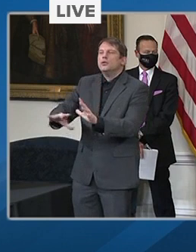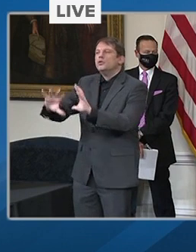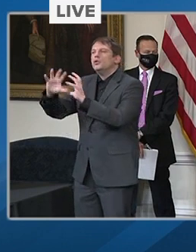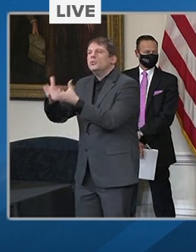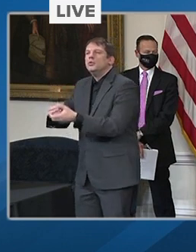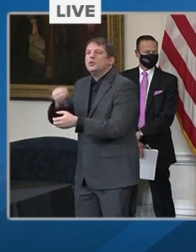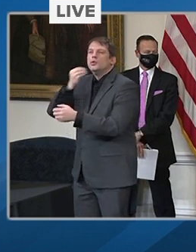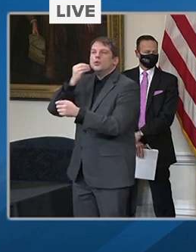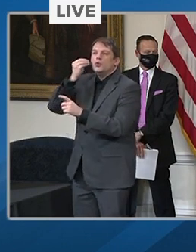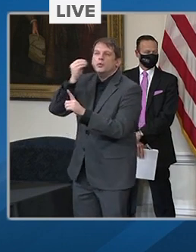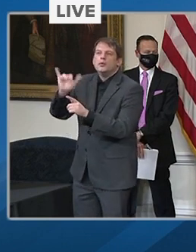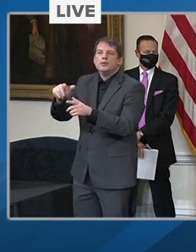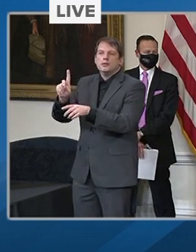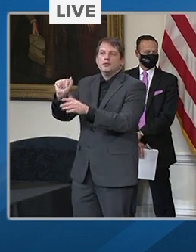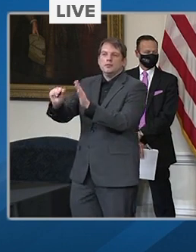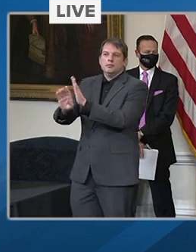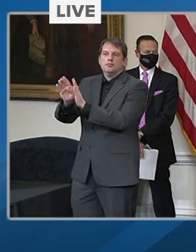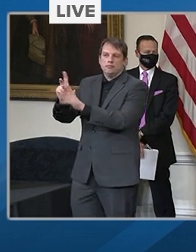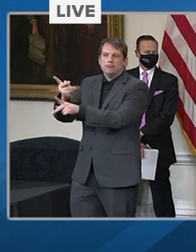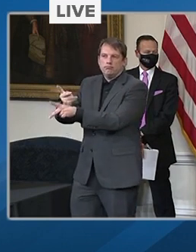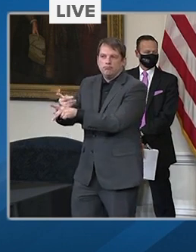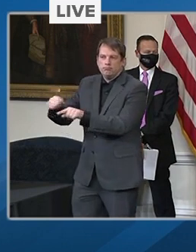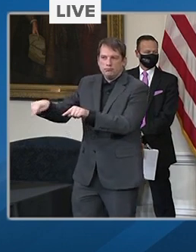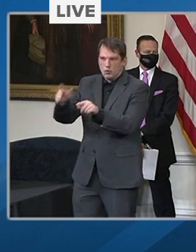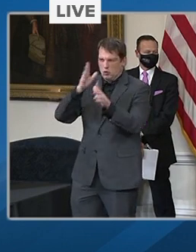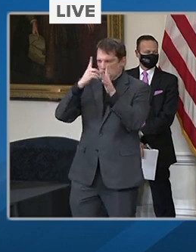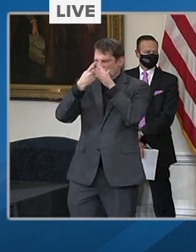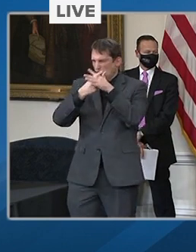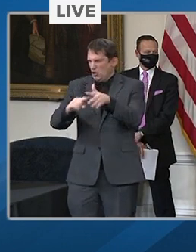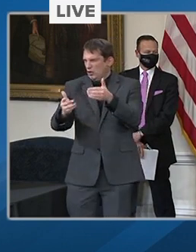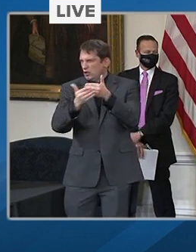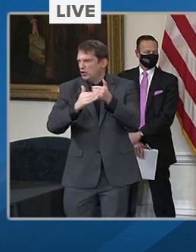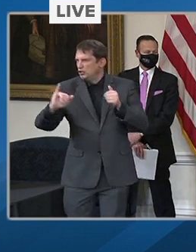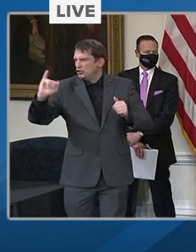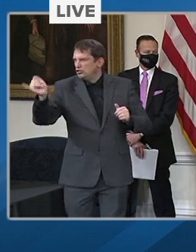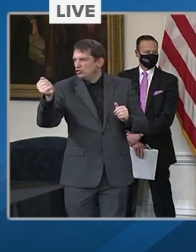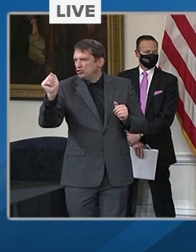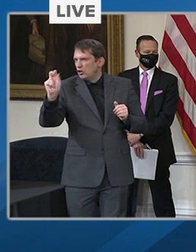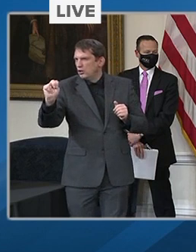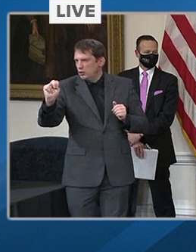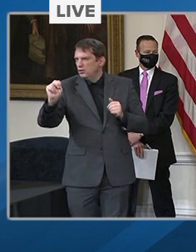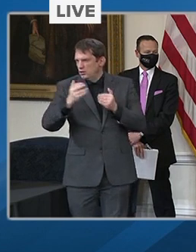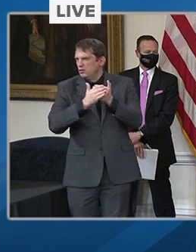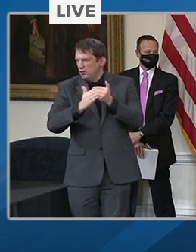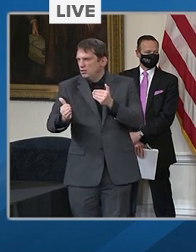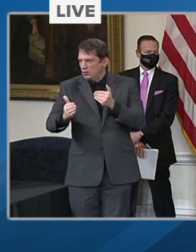to begin on January 1st, which is 6 months ahead of schedule.